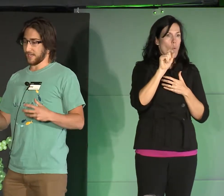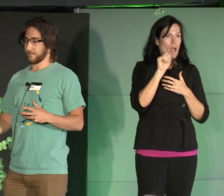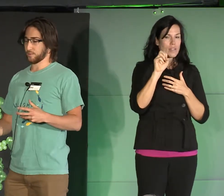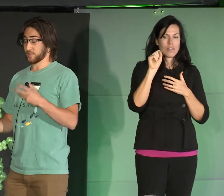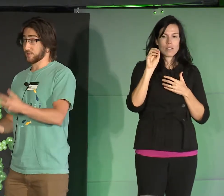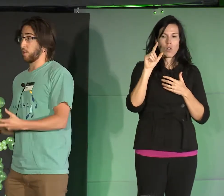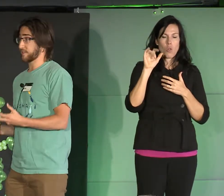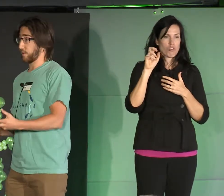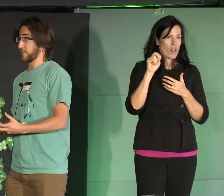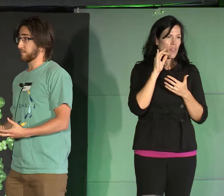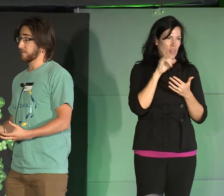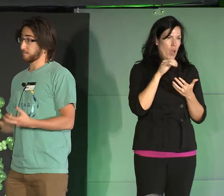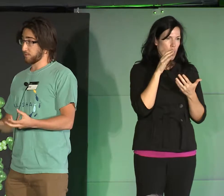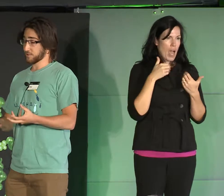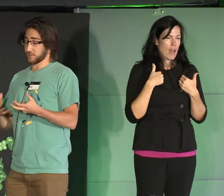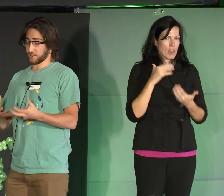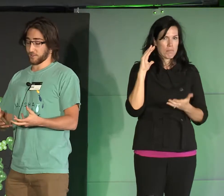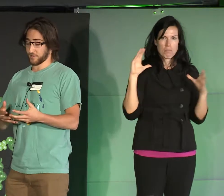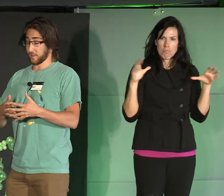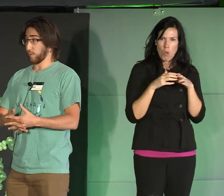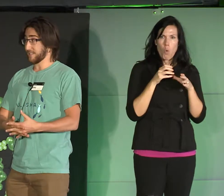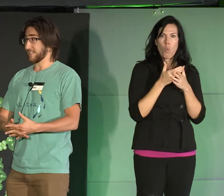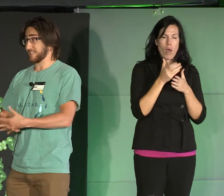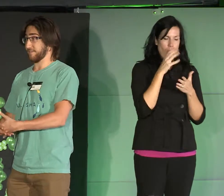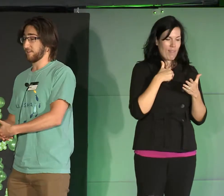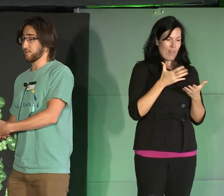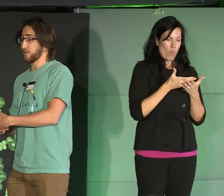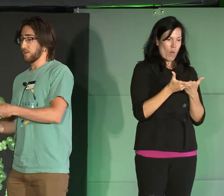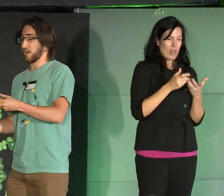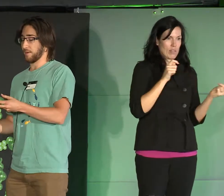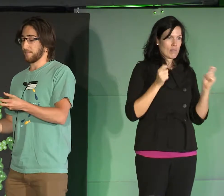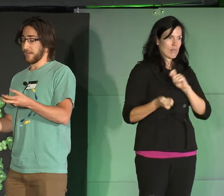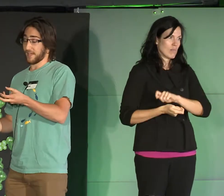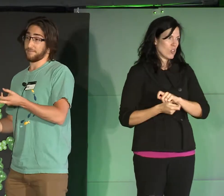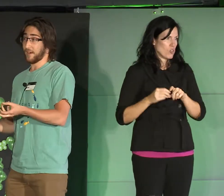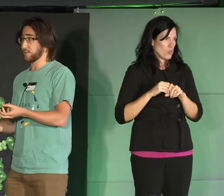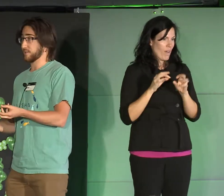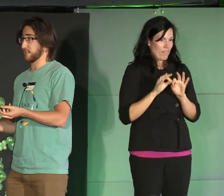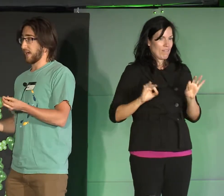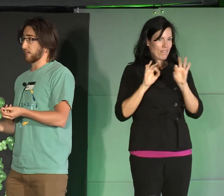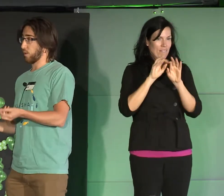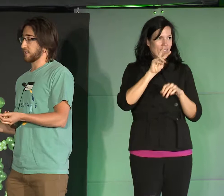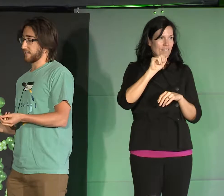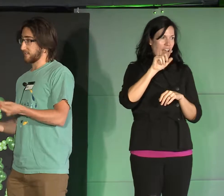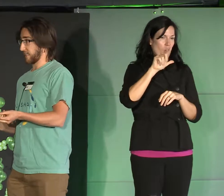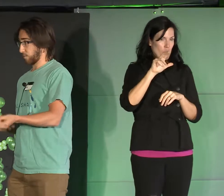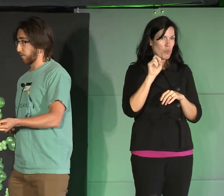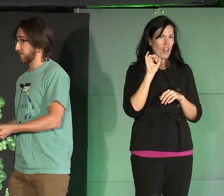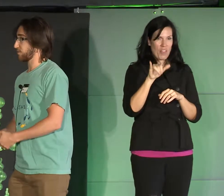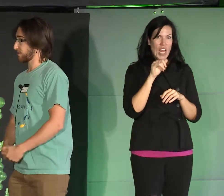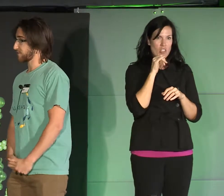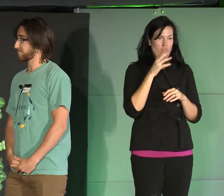that enables small-scale waste producers to turn their waste into value, and that value is a high-quality,